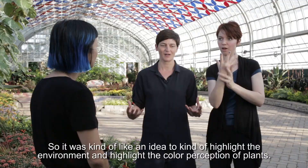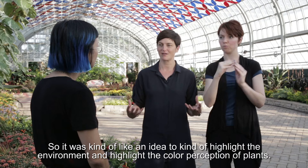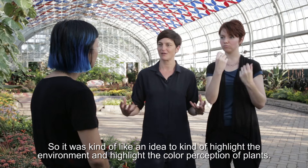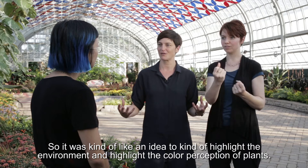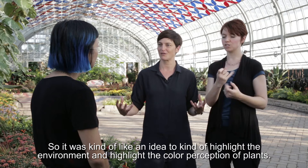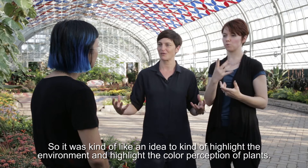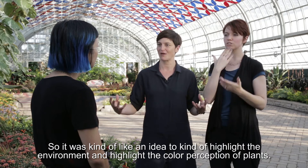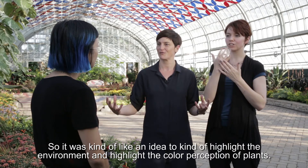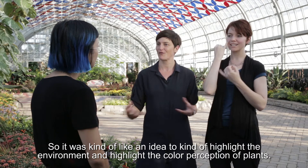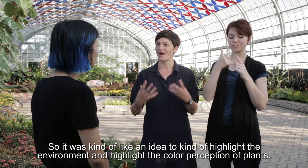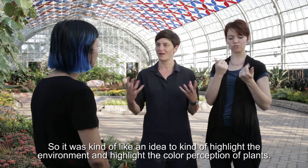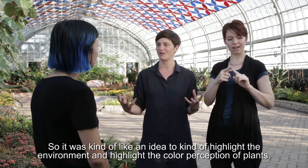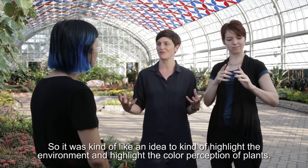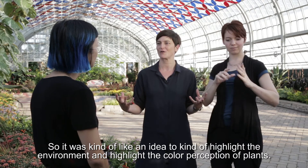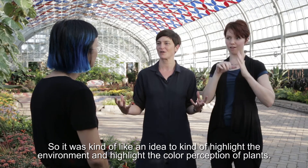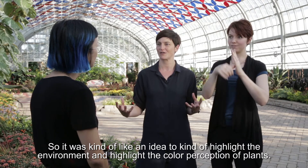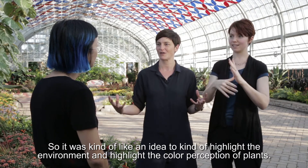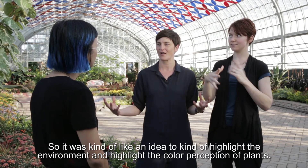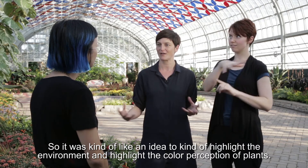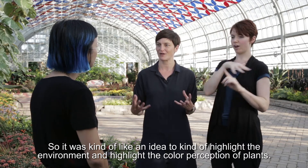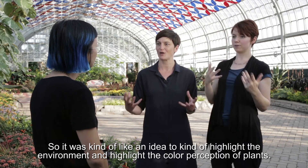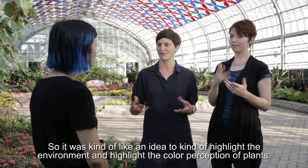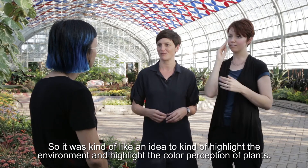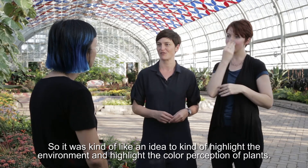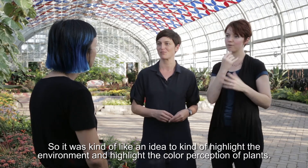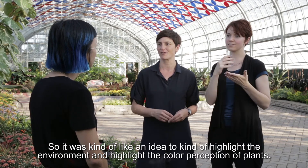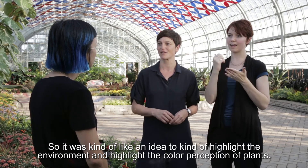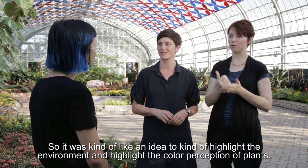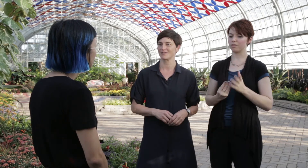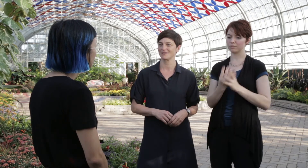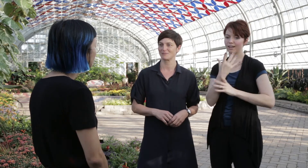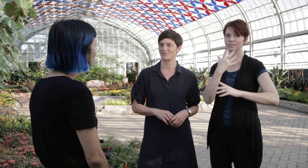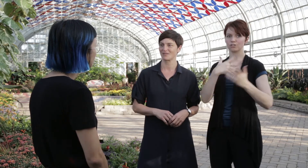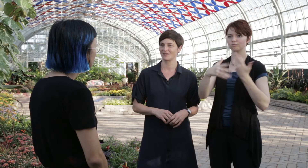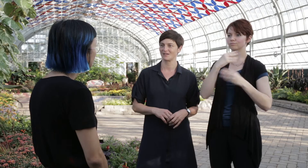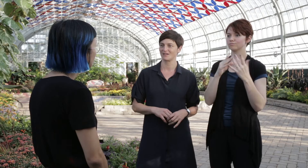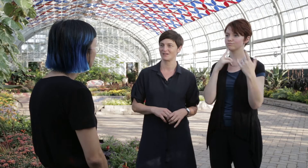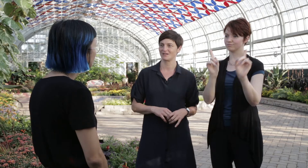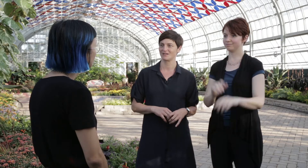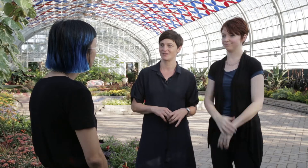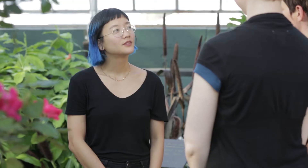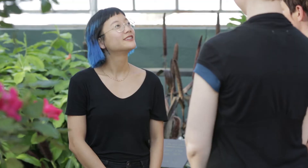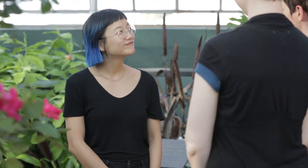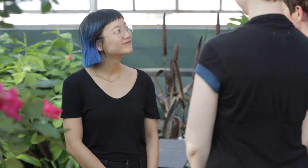like an idea to kind of highlight the environment and highlight the color perception of plants.